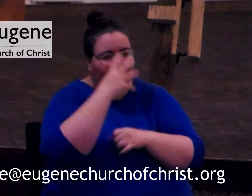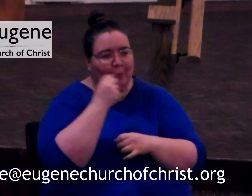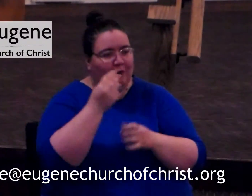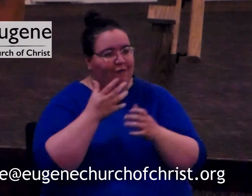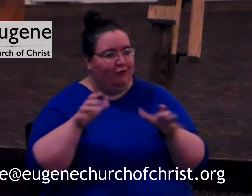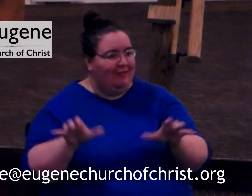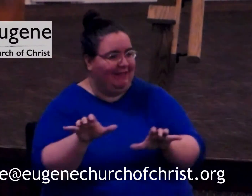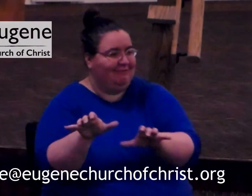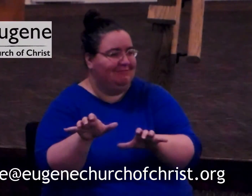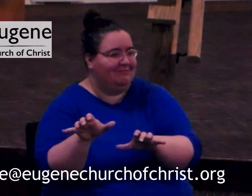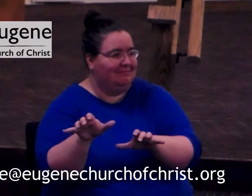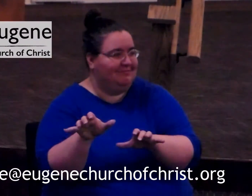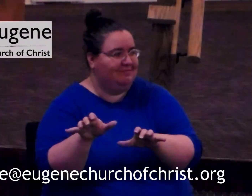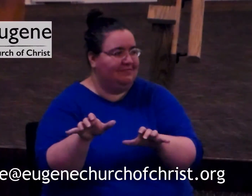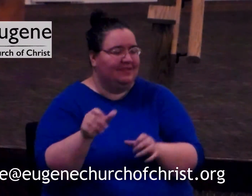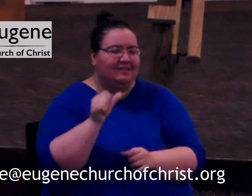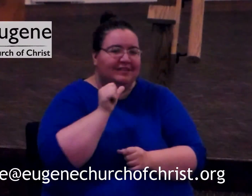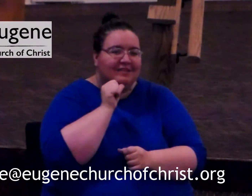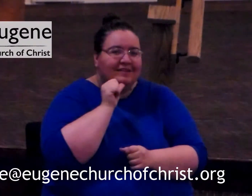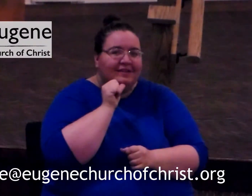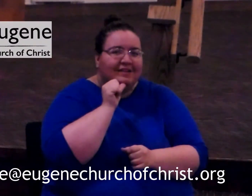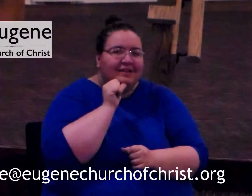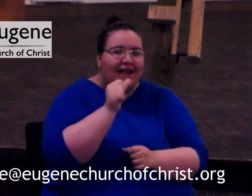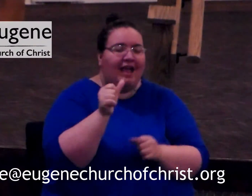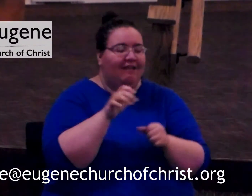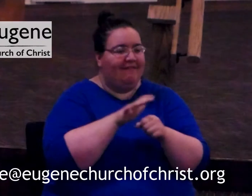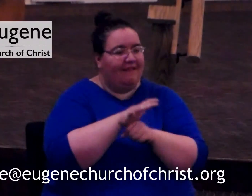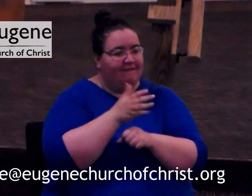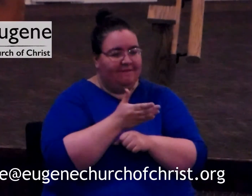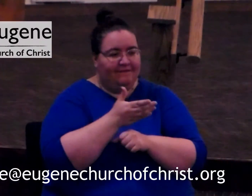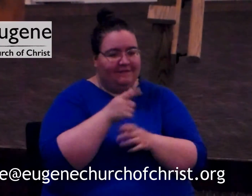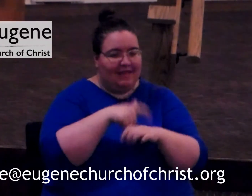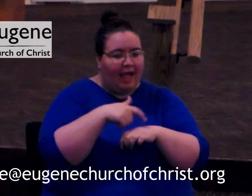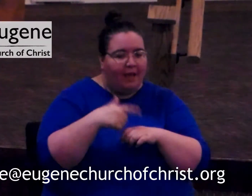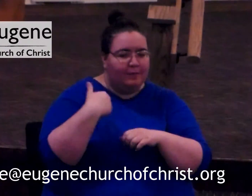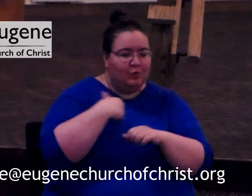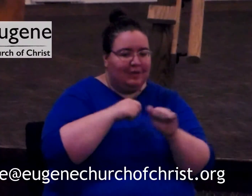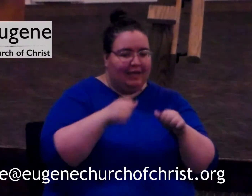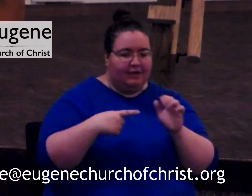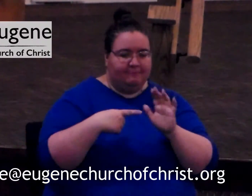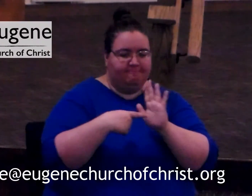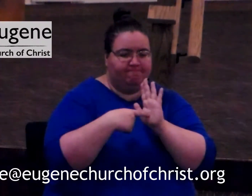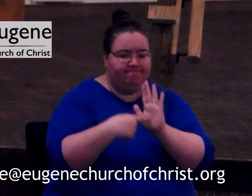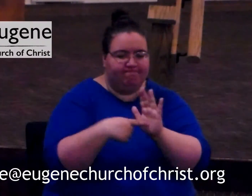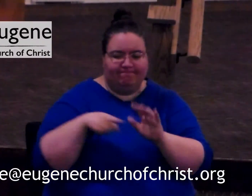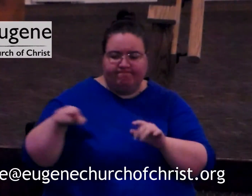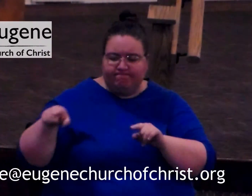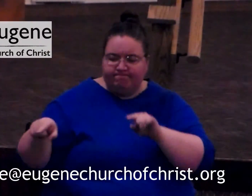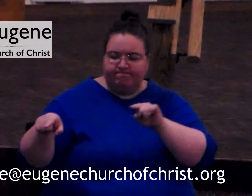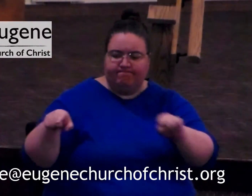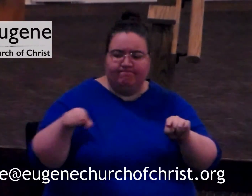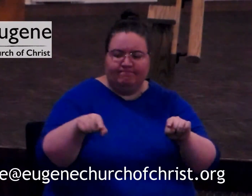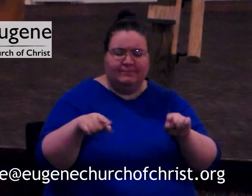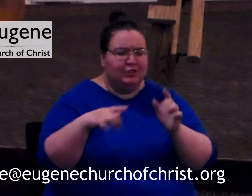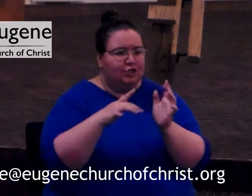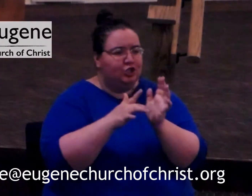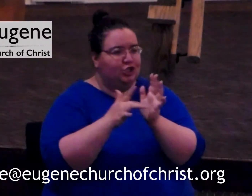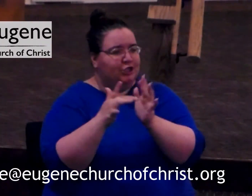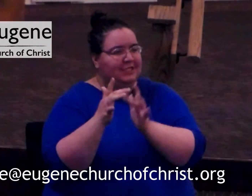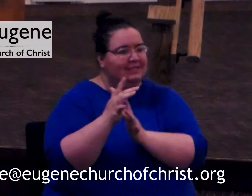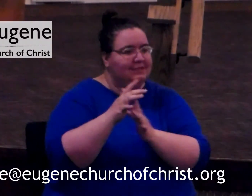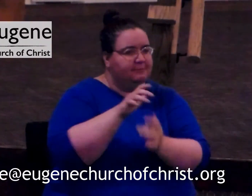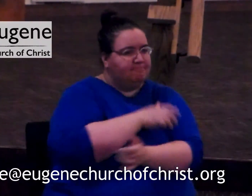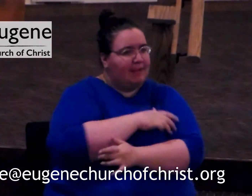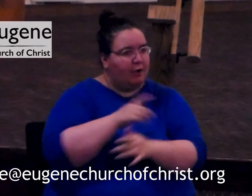There are not enough occasions that we can point to where Jesus' glory has been shown in our lives. There are not enough occasions that we